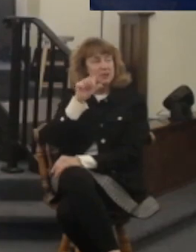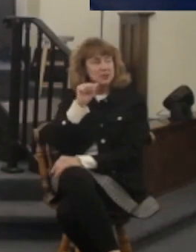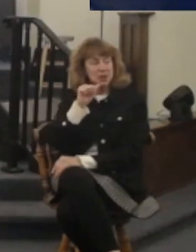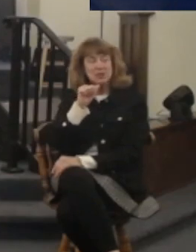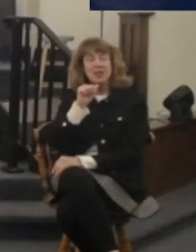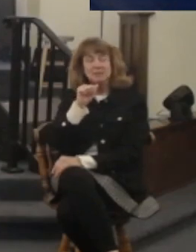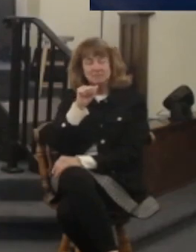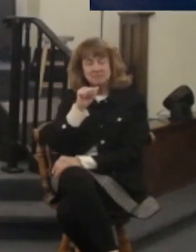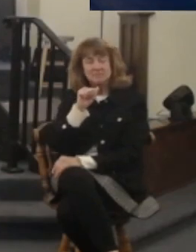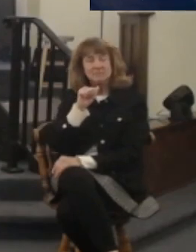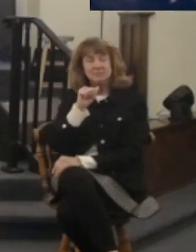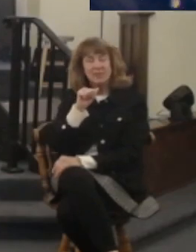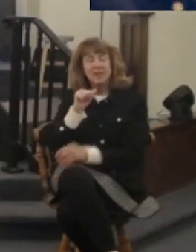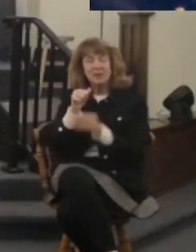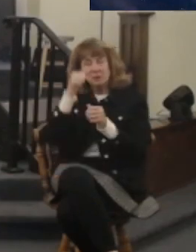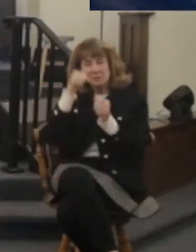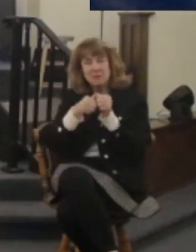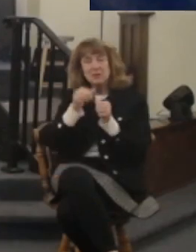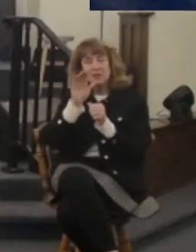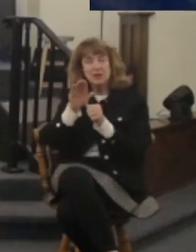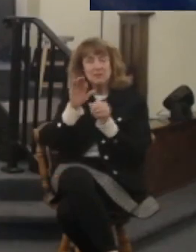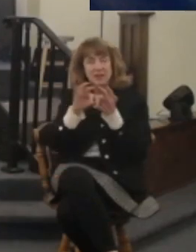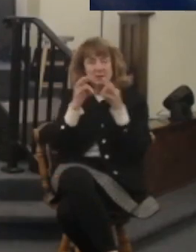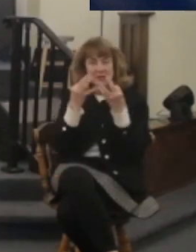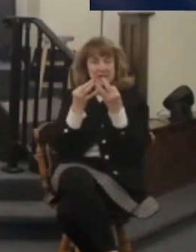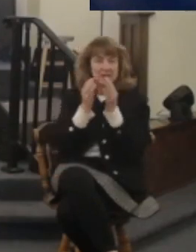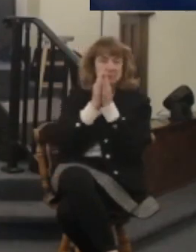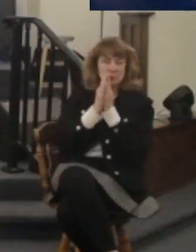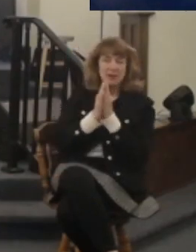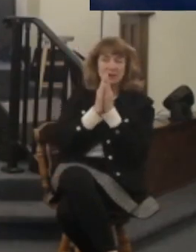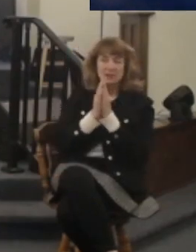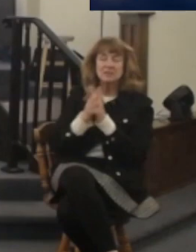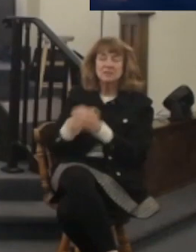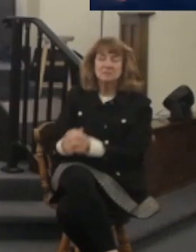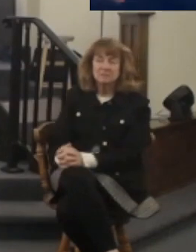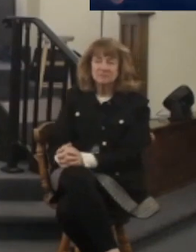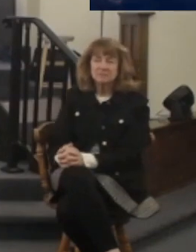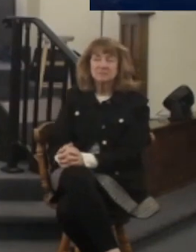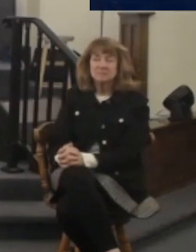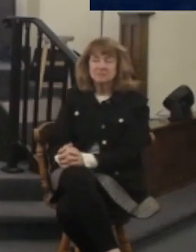can keep Charla and the whole family in prayer.